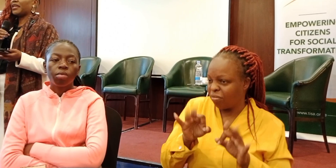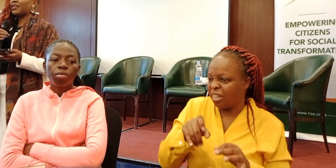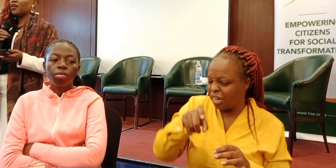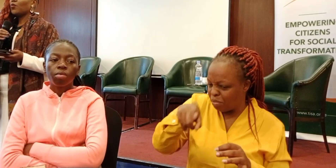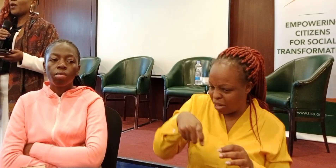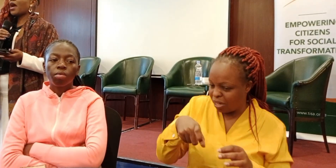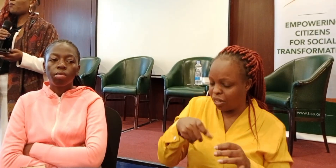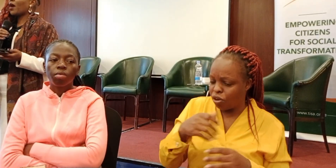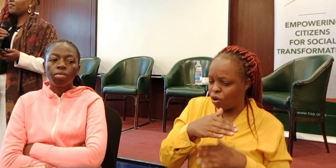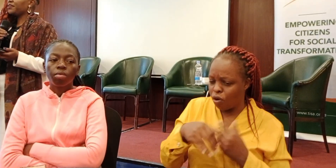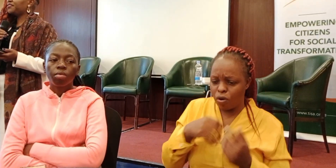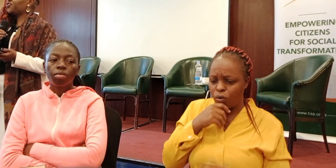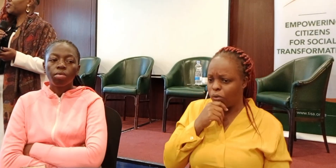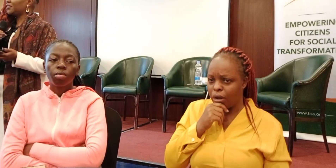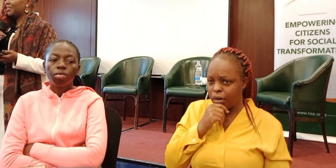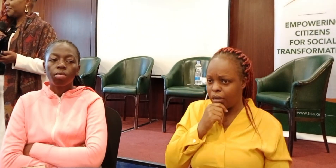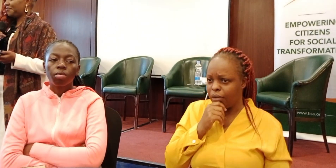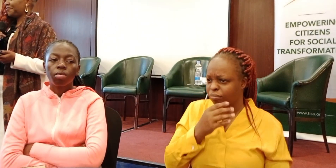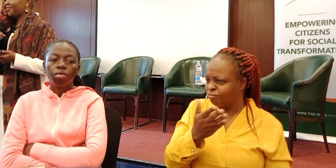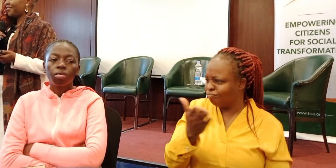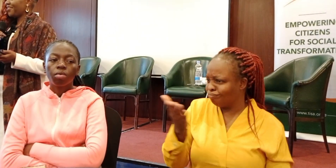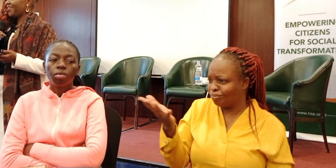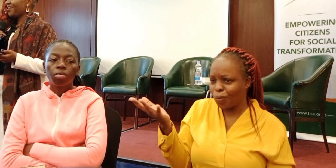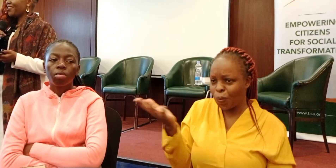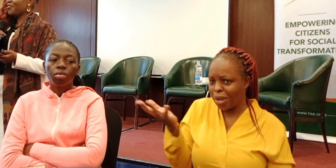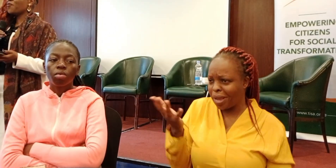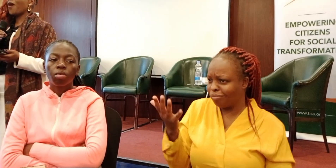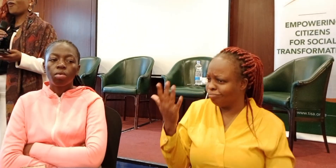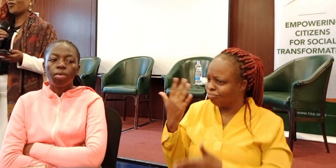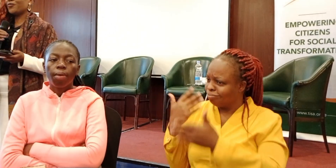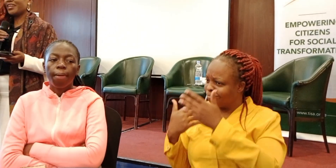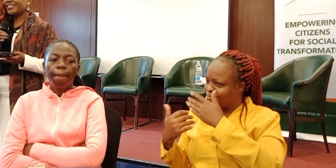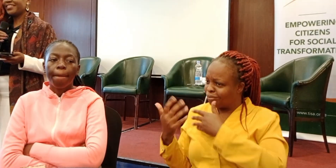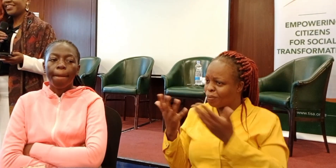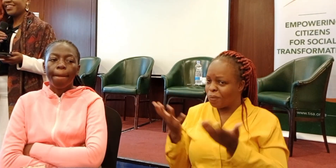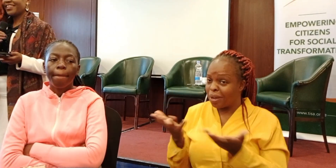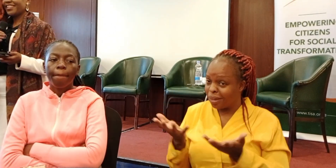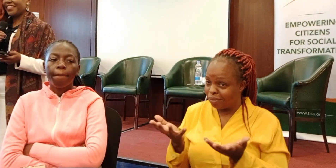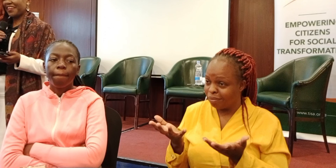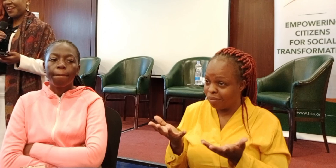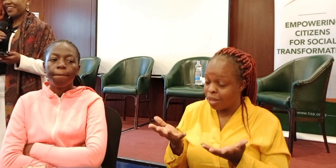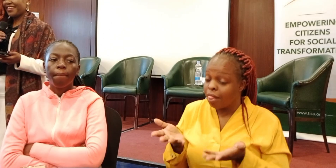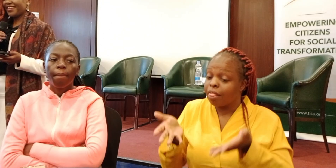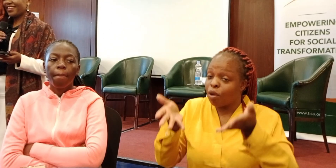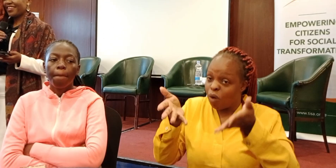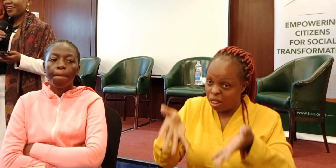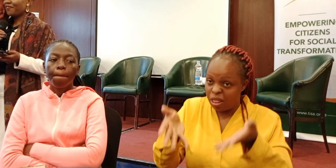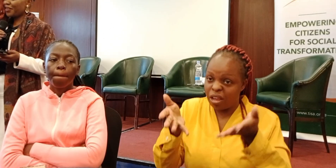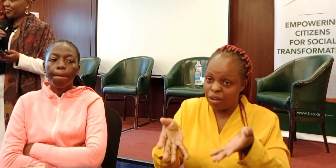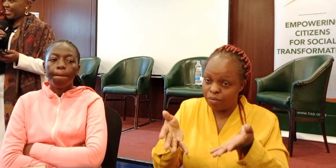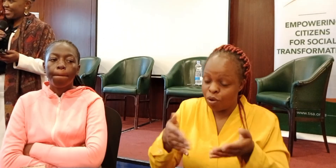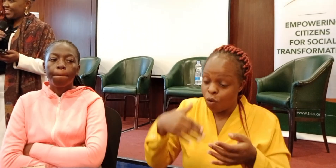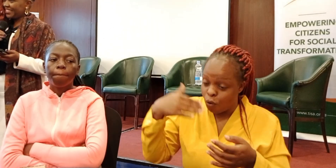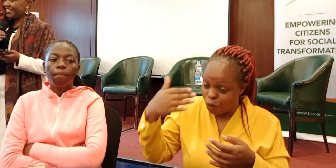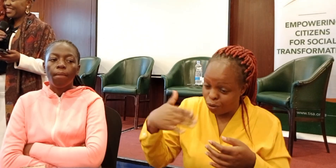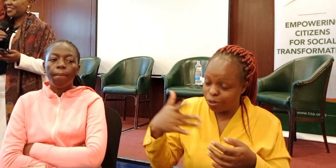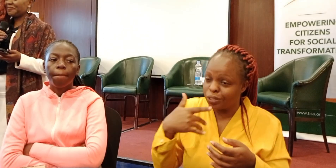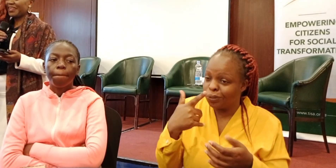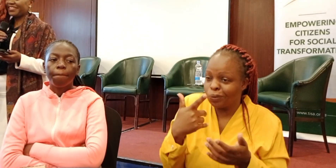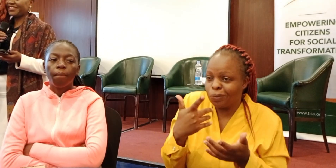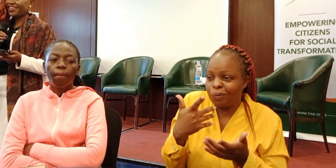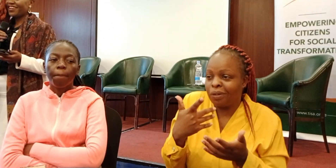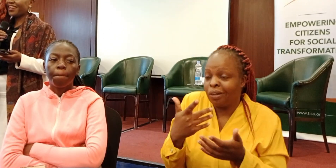all wondered, where were these children? They were always there. Fellow Kenyans